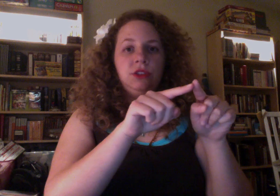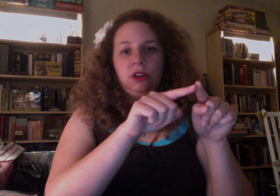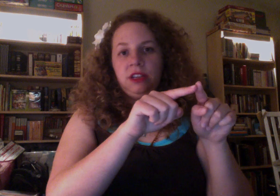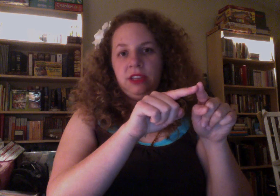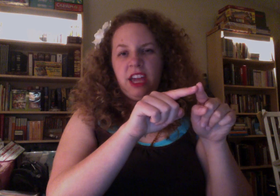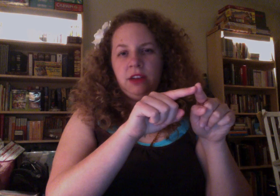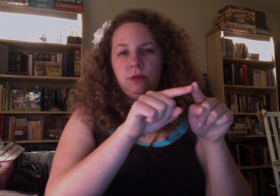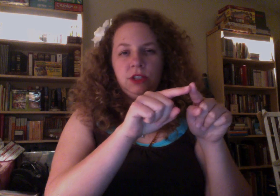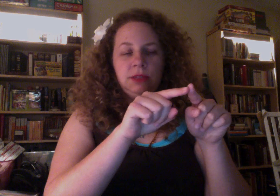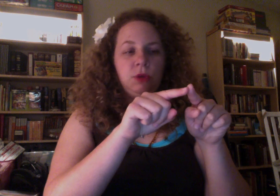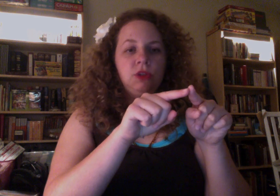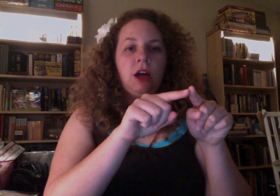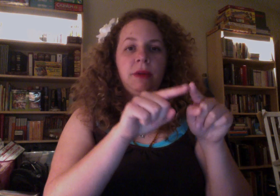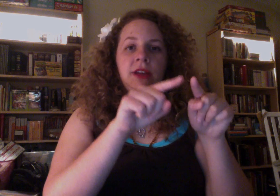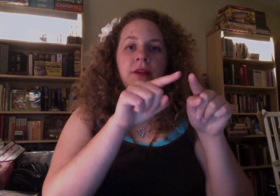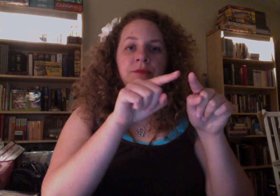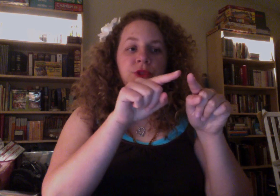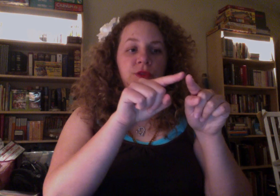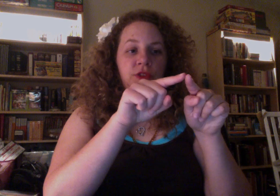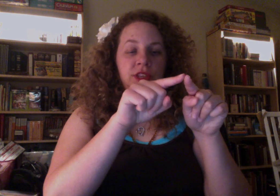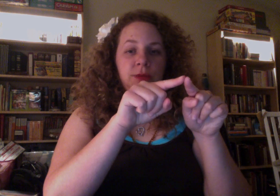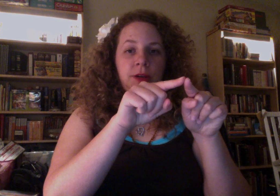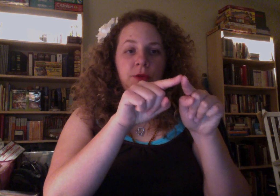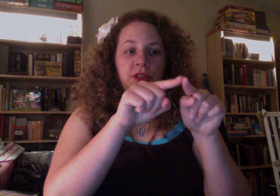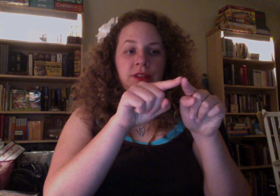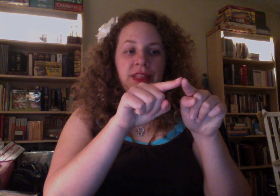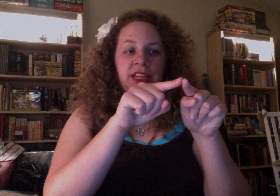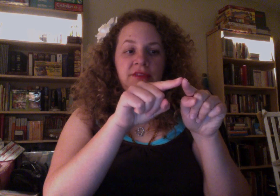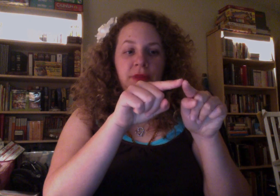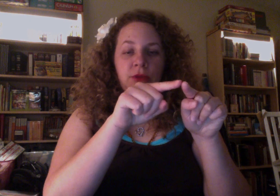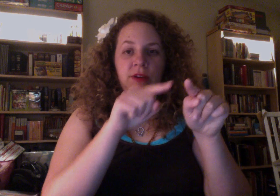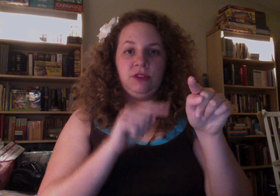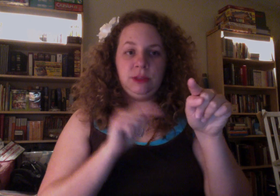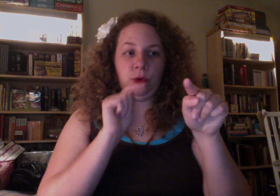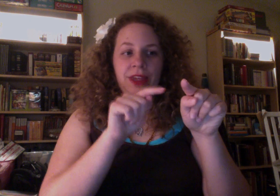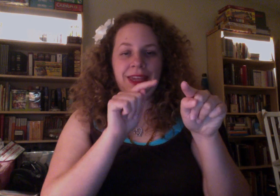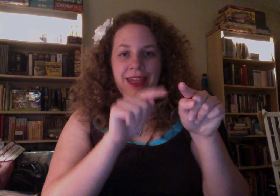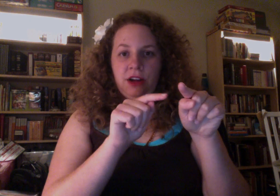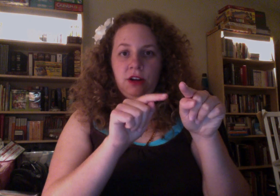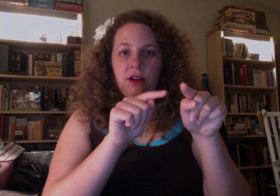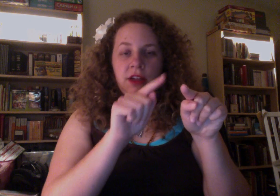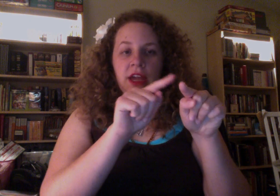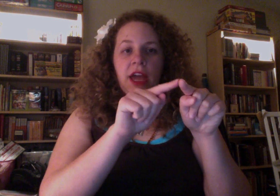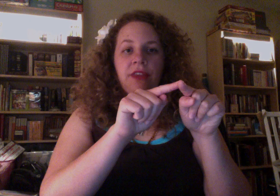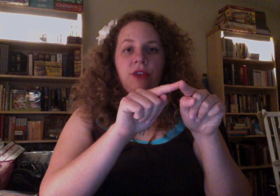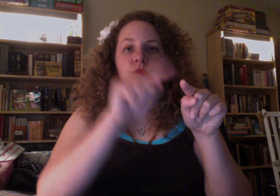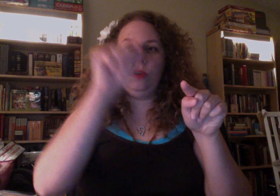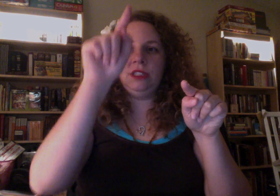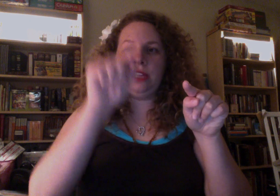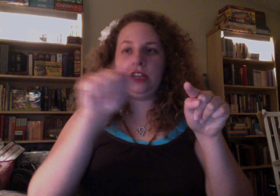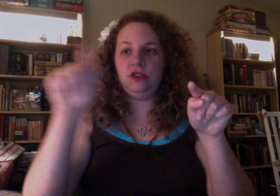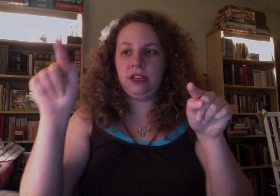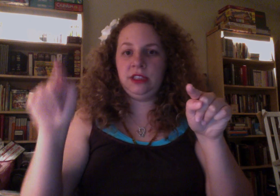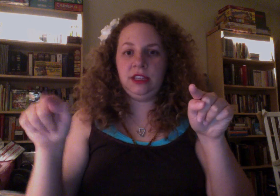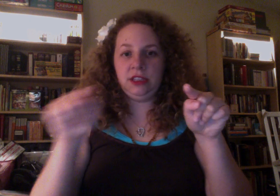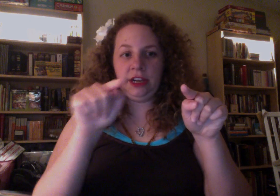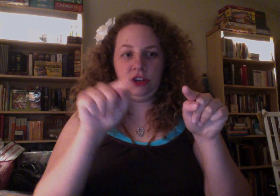at the end, which is the most common. So for this one, I'm going to leave my reference point here. And then once I trace the entire